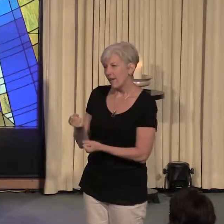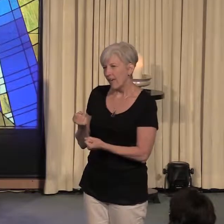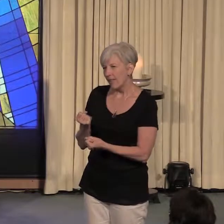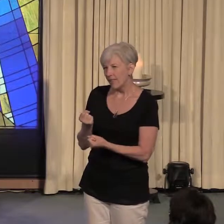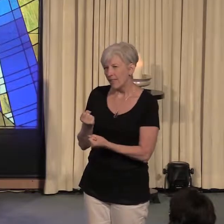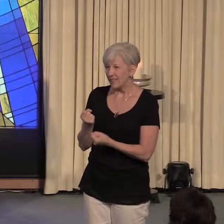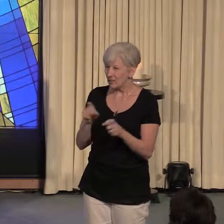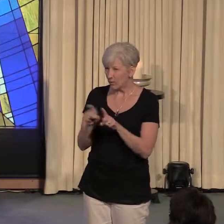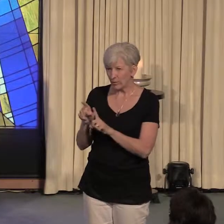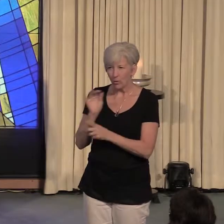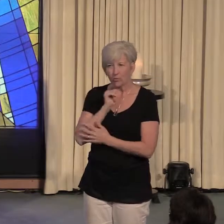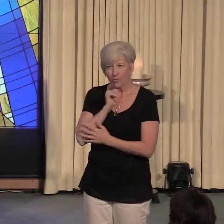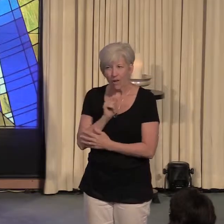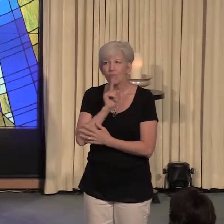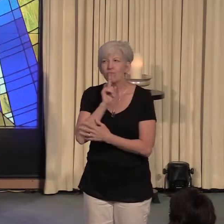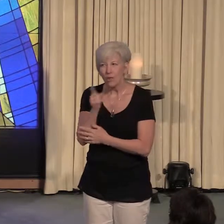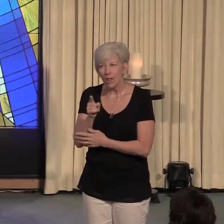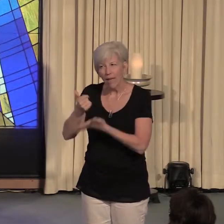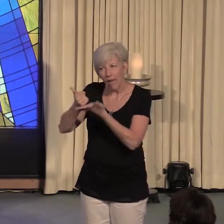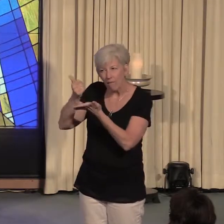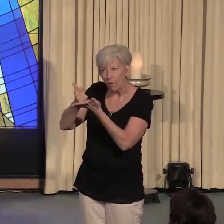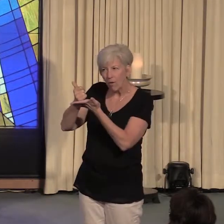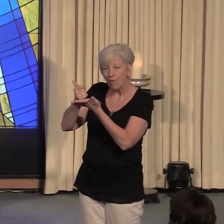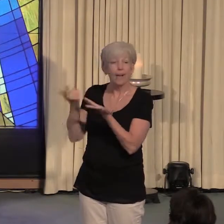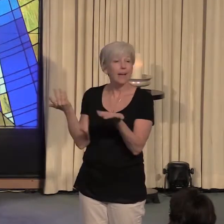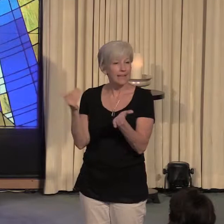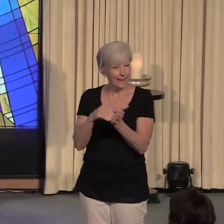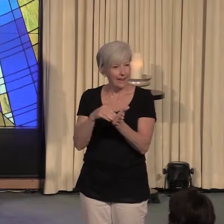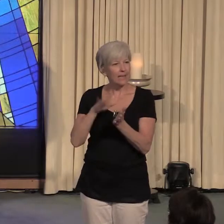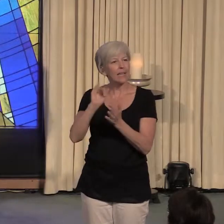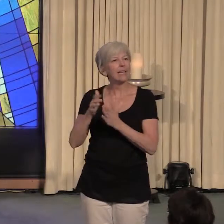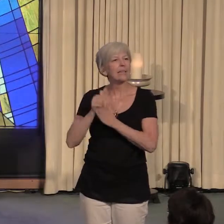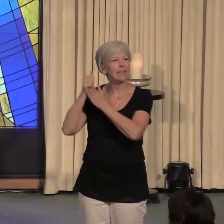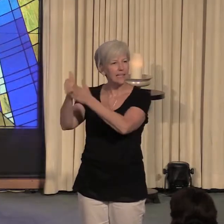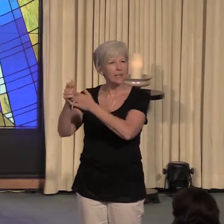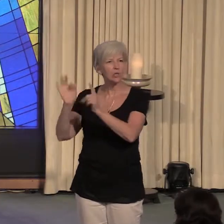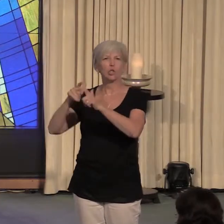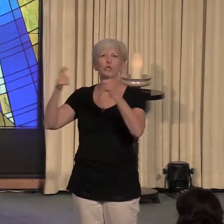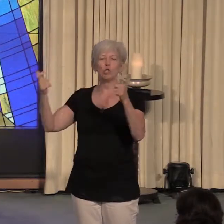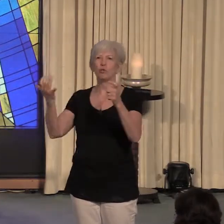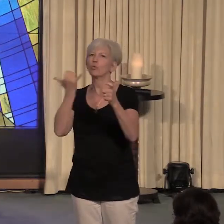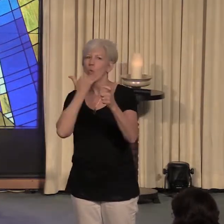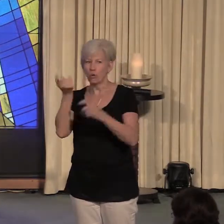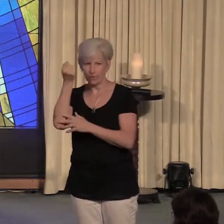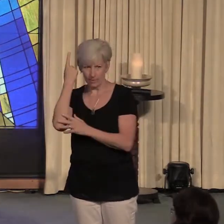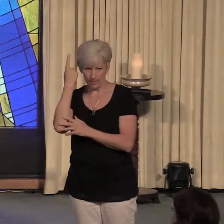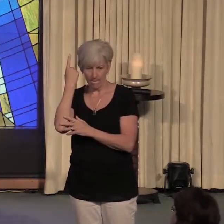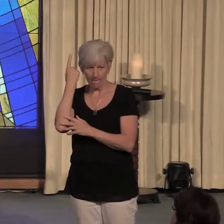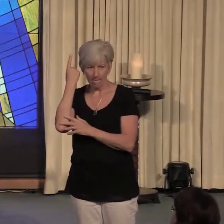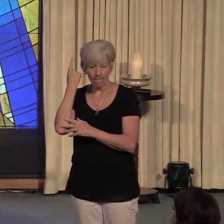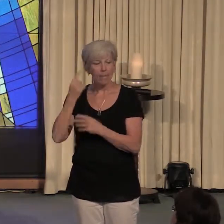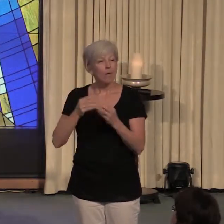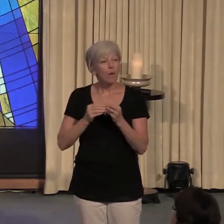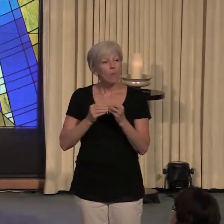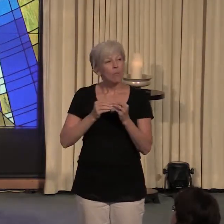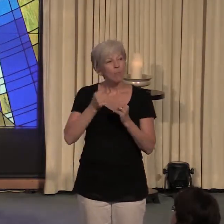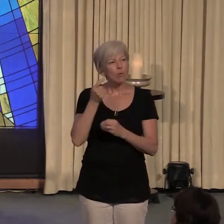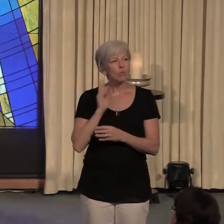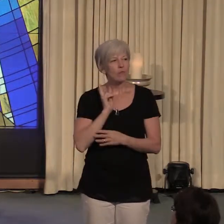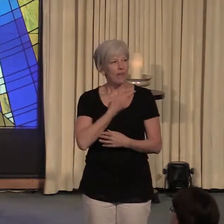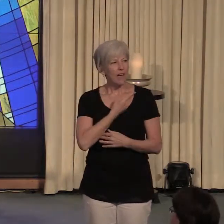particularly helpful because it can again lead to huge misperceptions. Most of us, when we hear the words